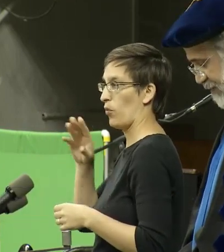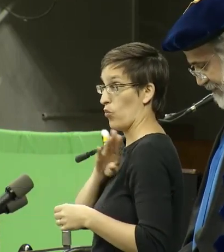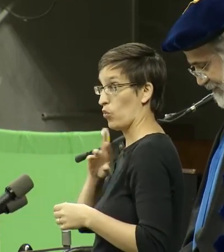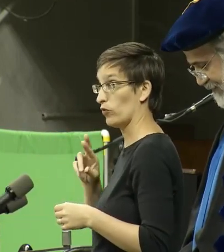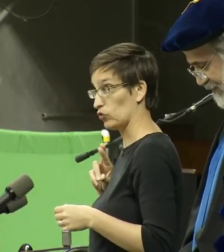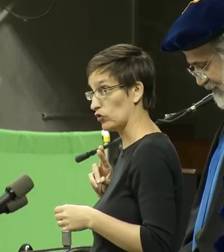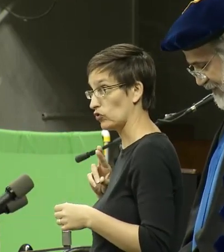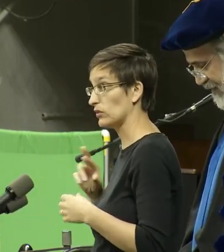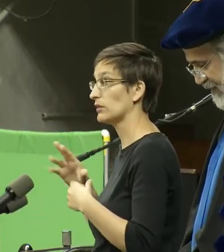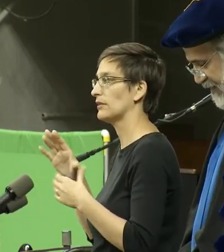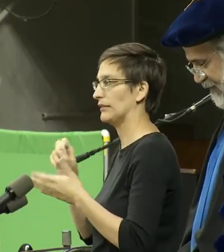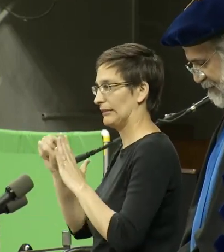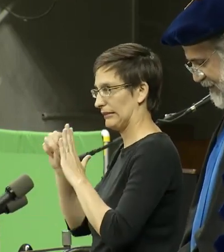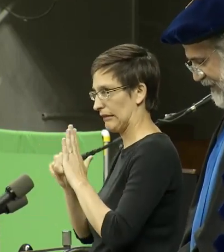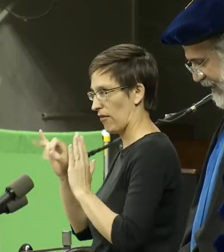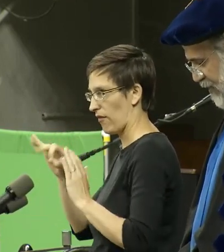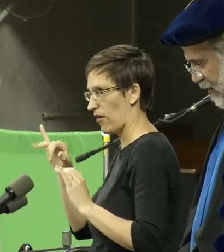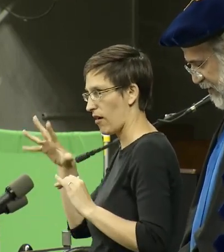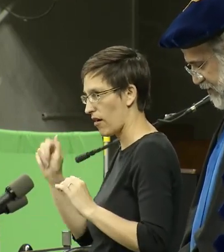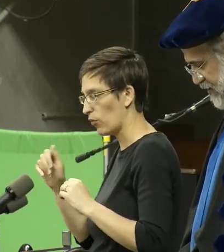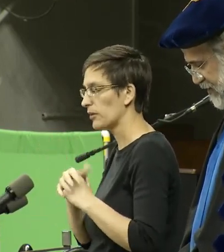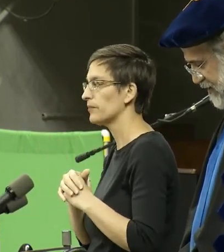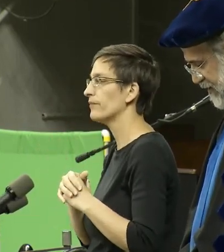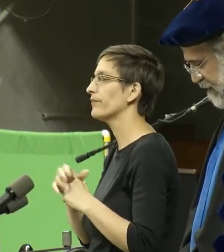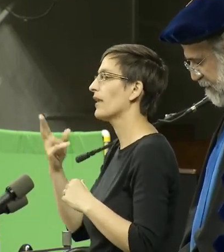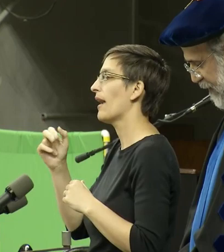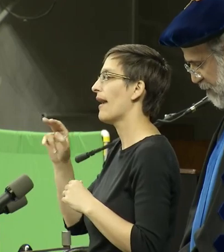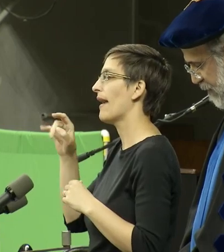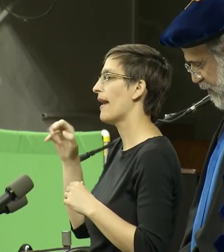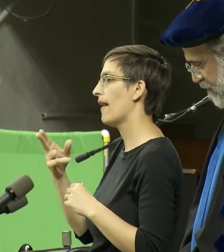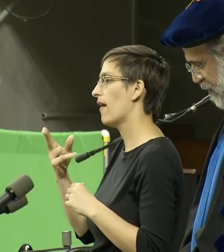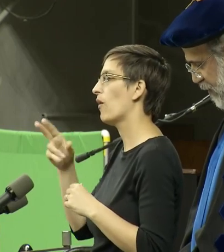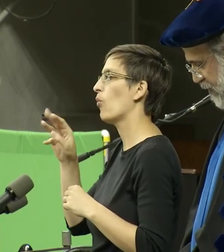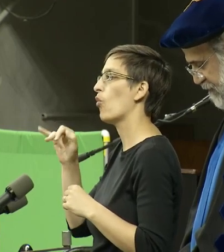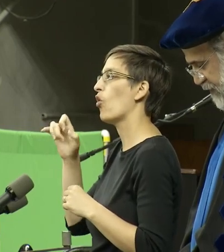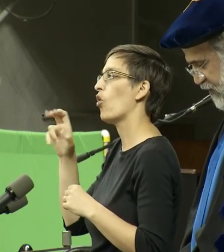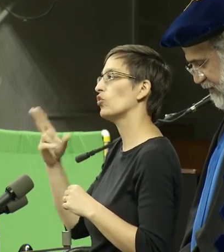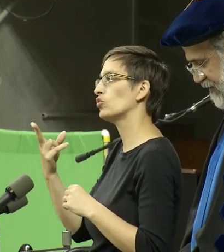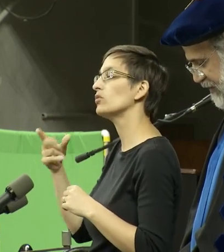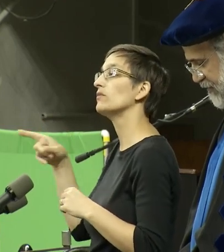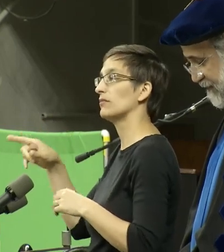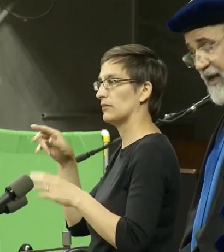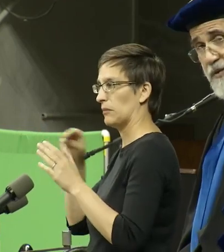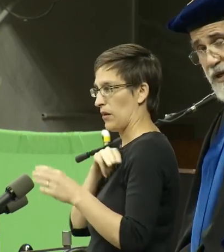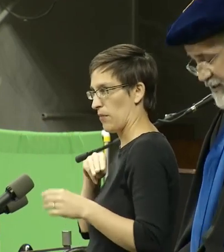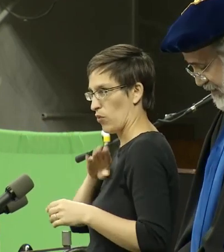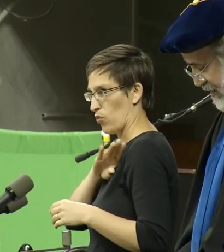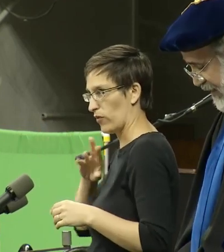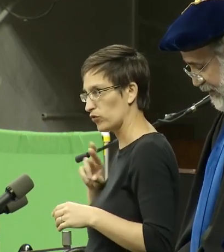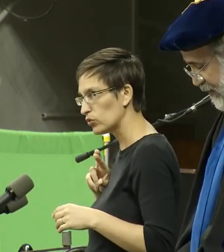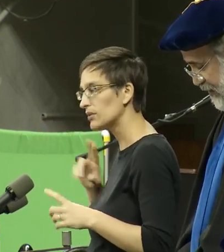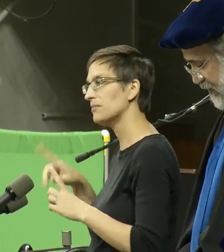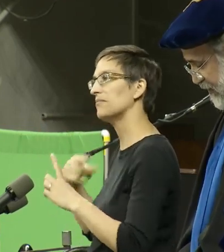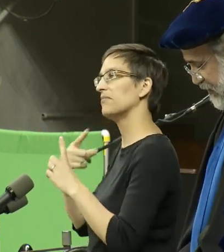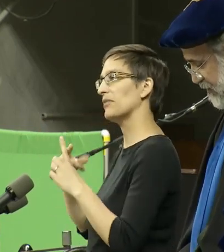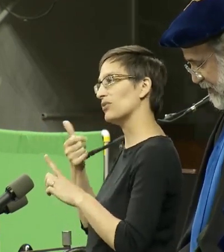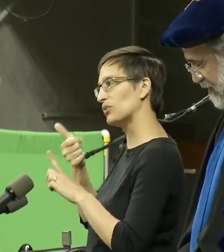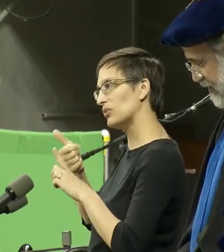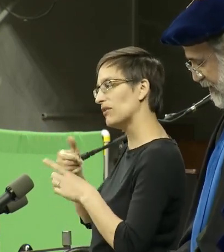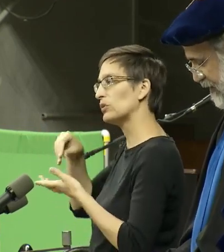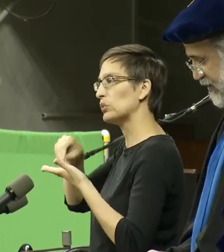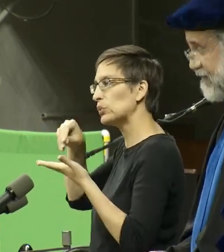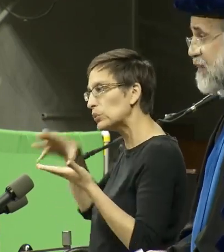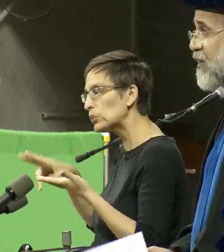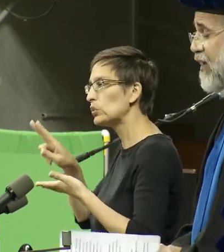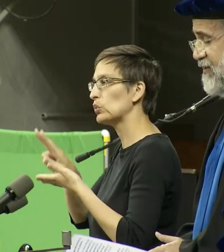of Iowa, Ms. Hannah Walsh, a fellow member of the Board of Regents, State of Iowa, and also a student